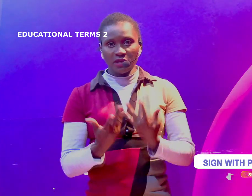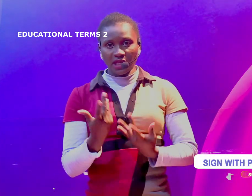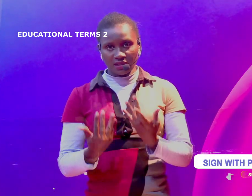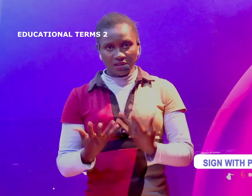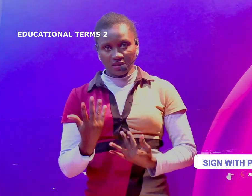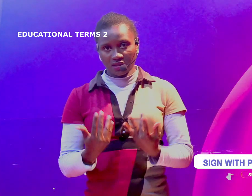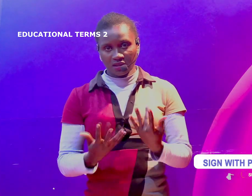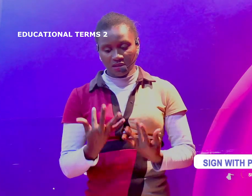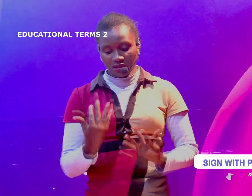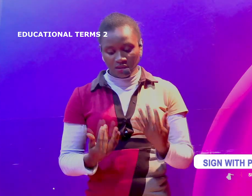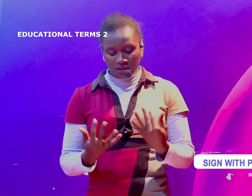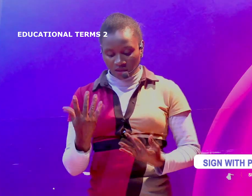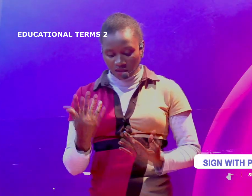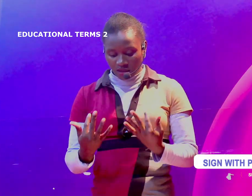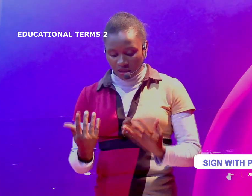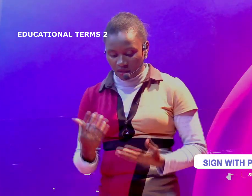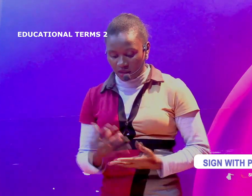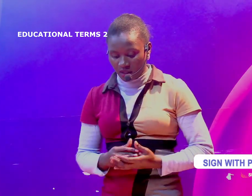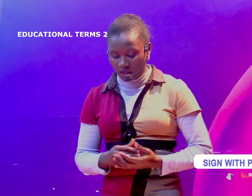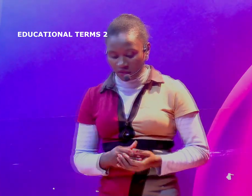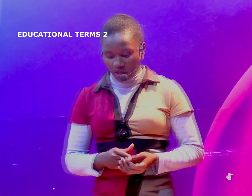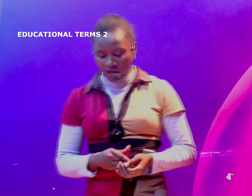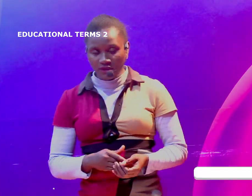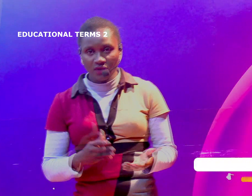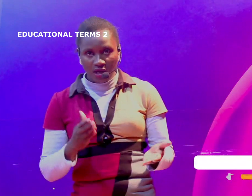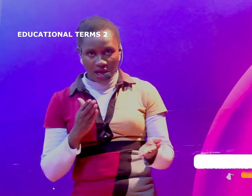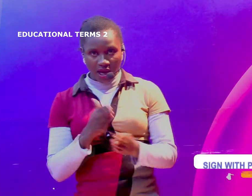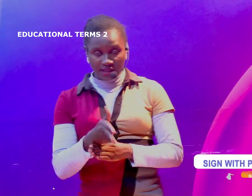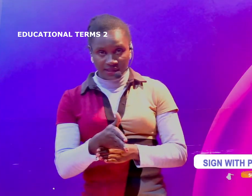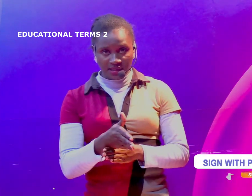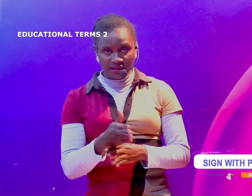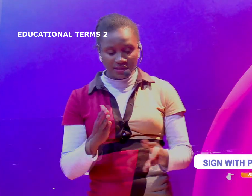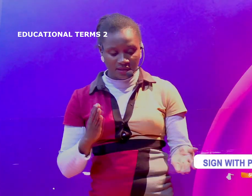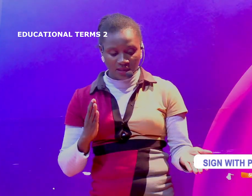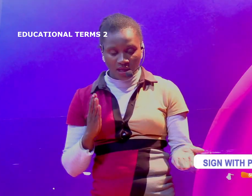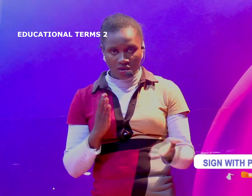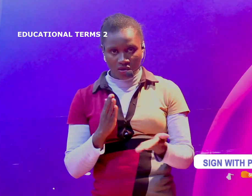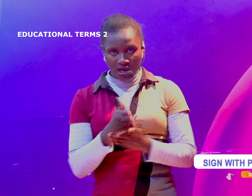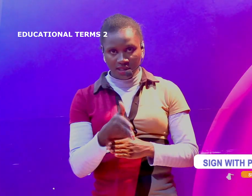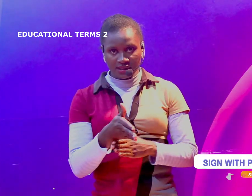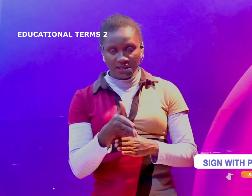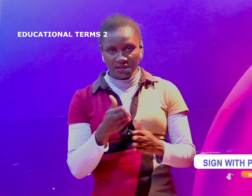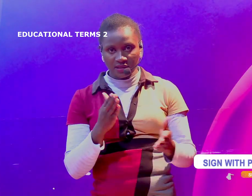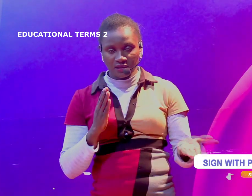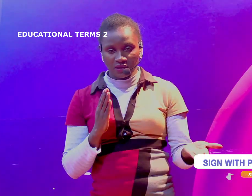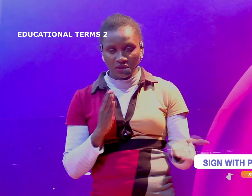stimulant. And then we have access, access, can go